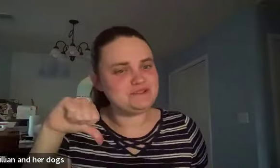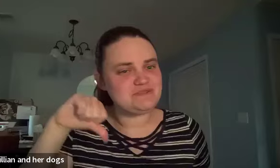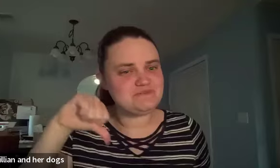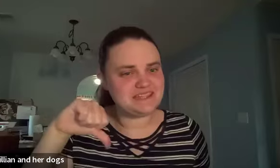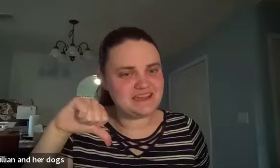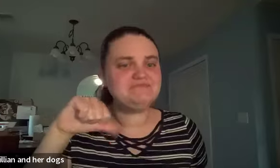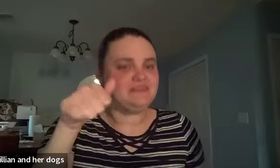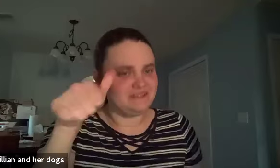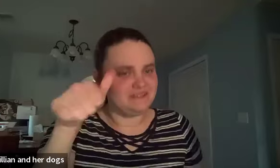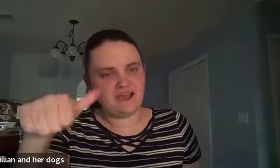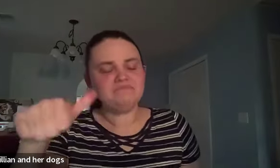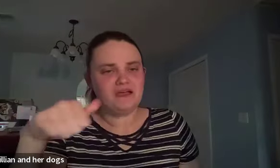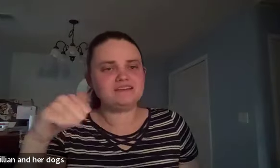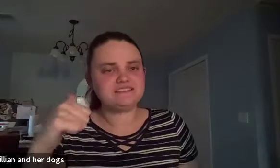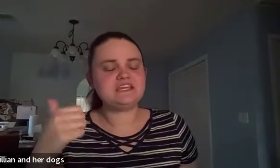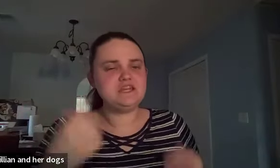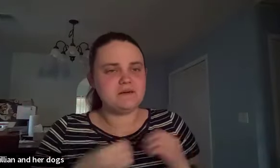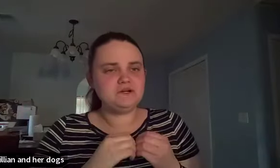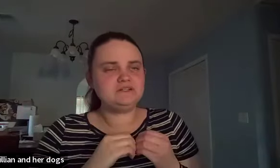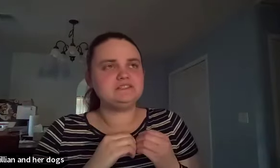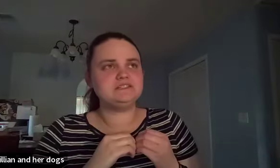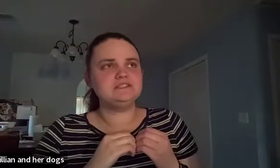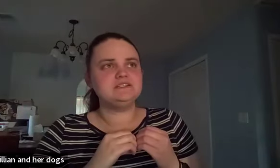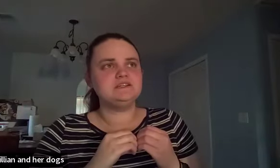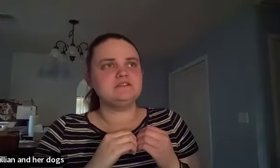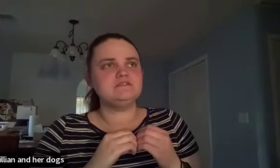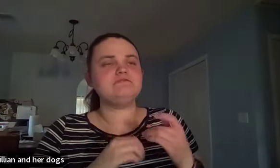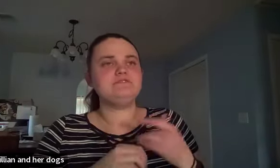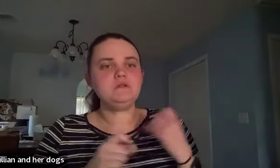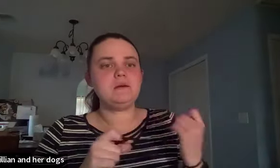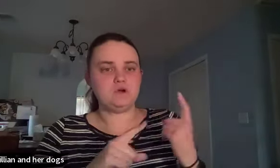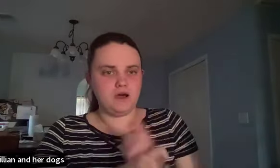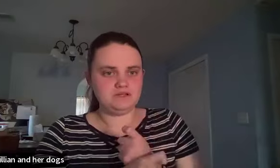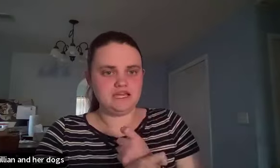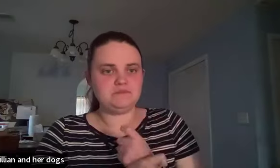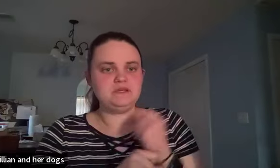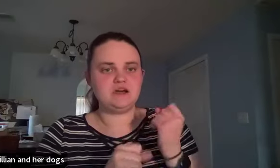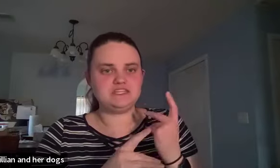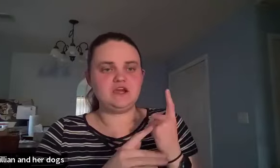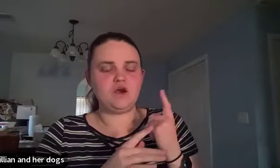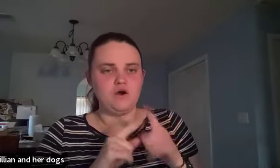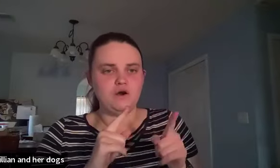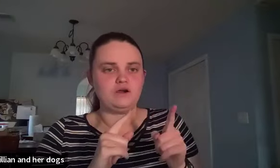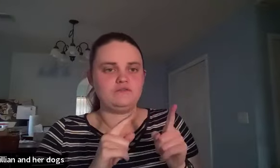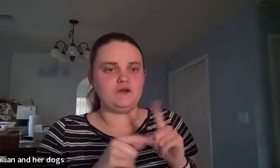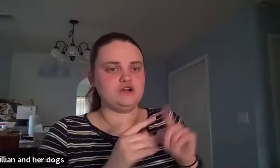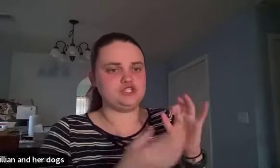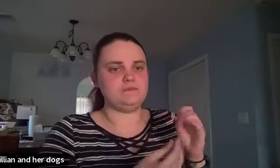would do a thumbs down. Yeah, I was gonna say numbers, they feel a lot more complicated because there are so